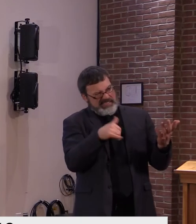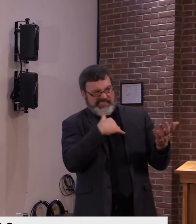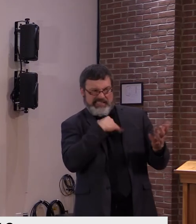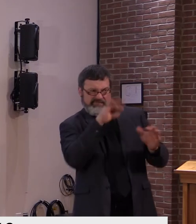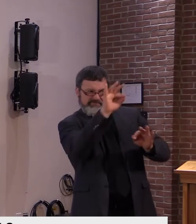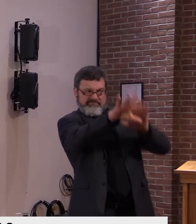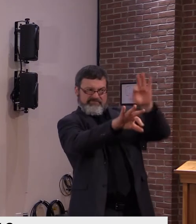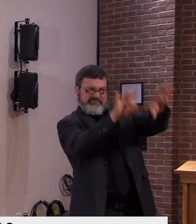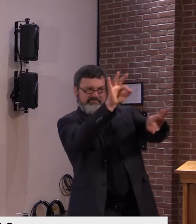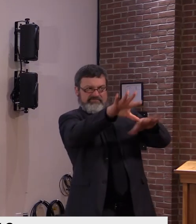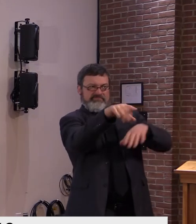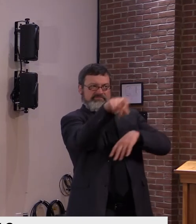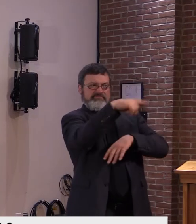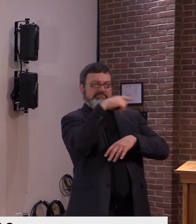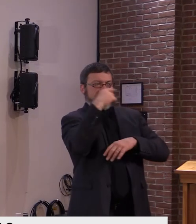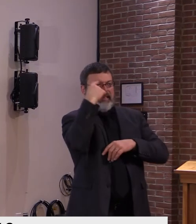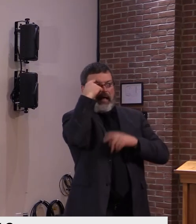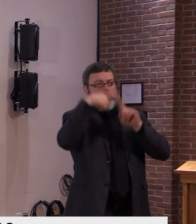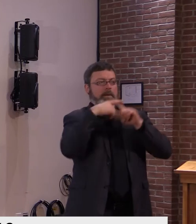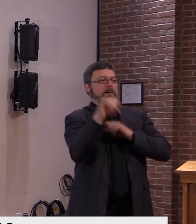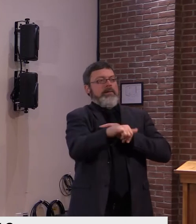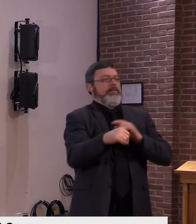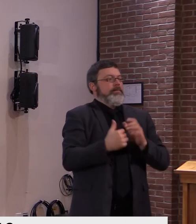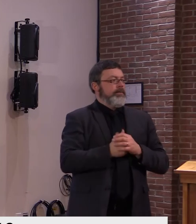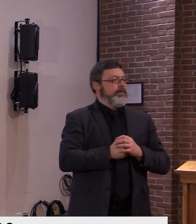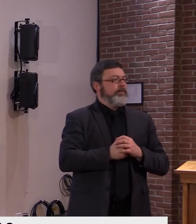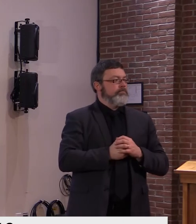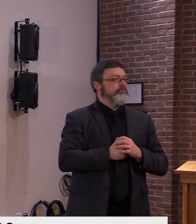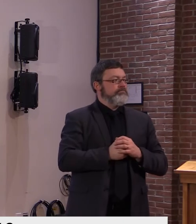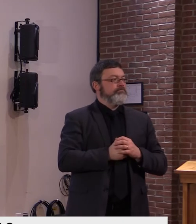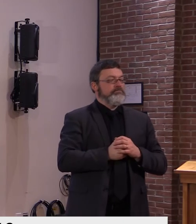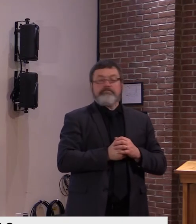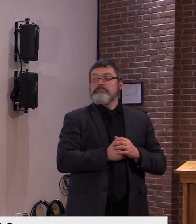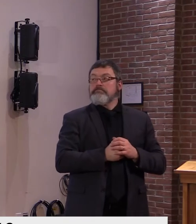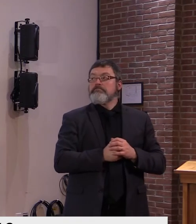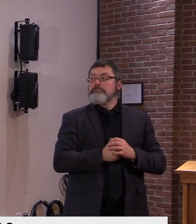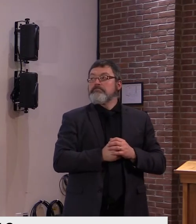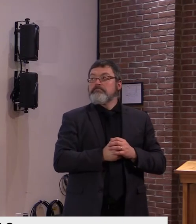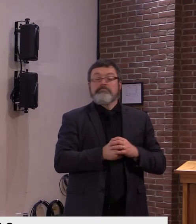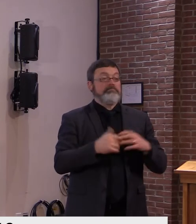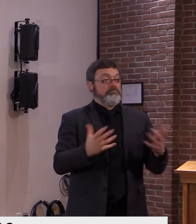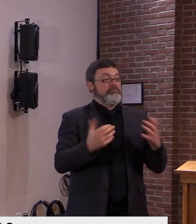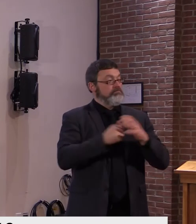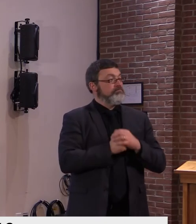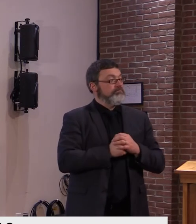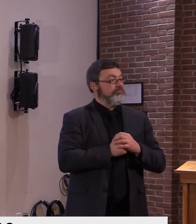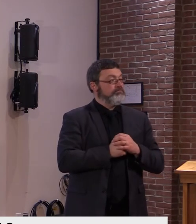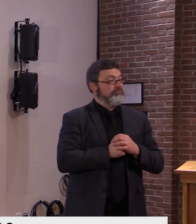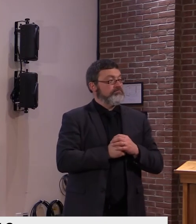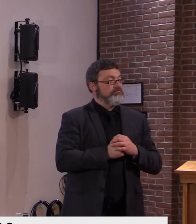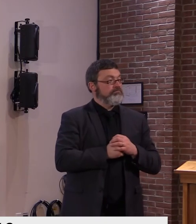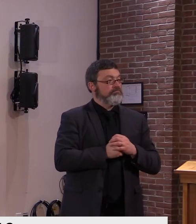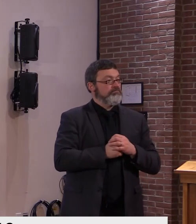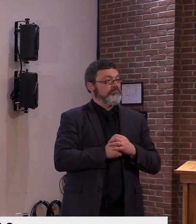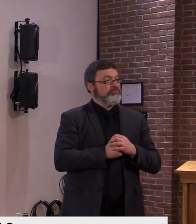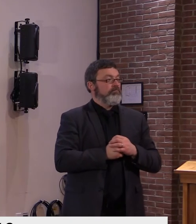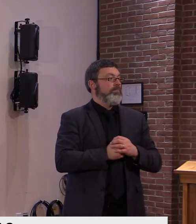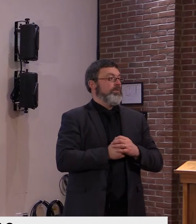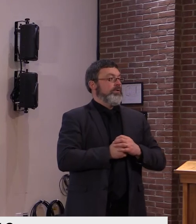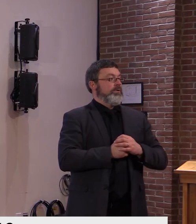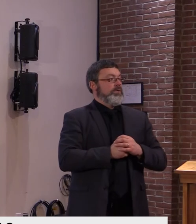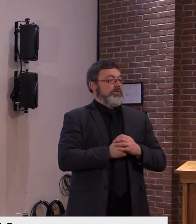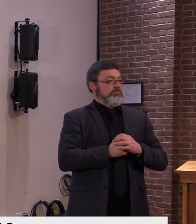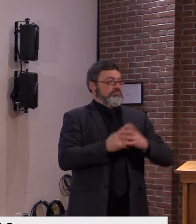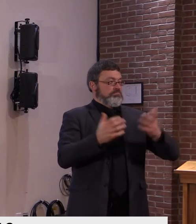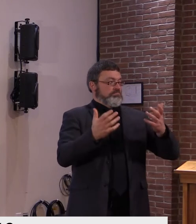repetitively tested. And I think it would be an answer we could all respect. I think they should err on the side of